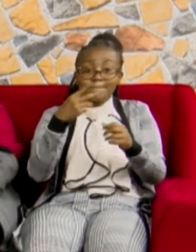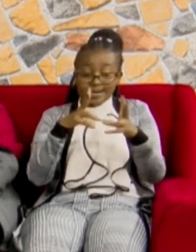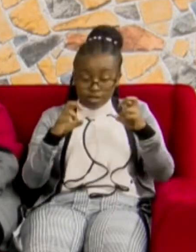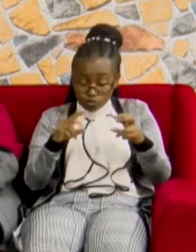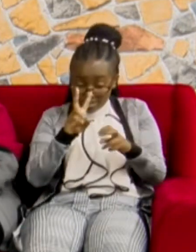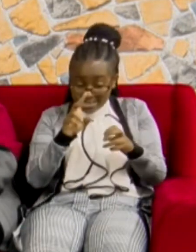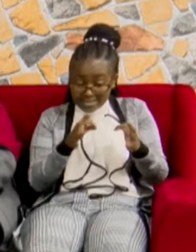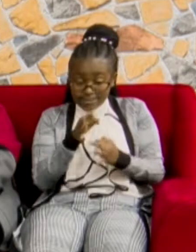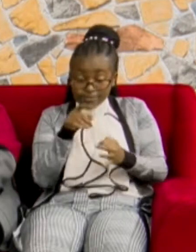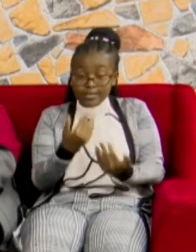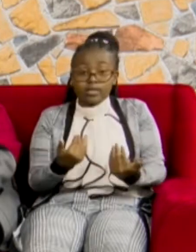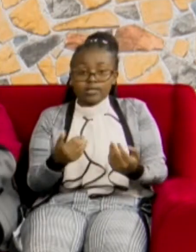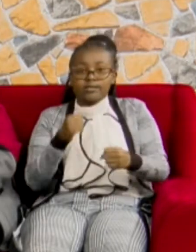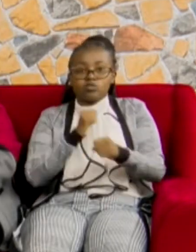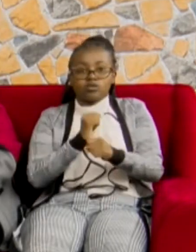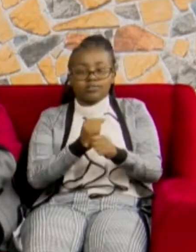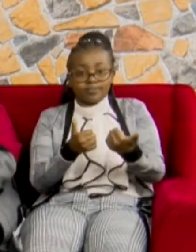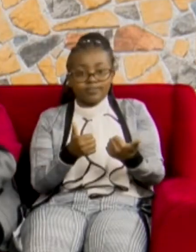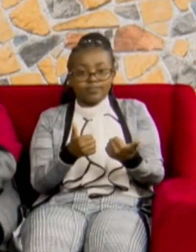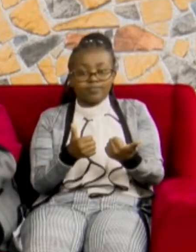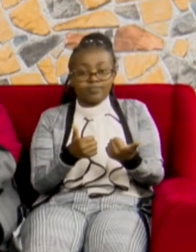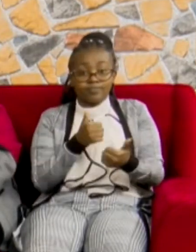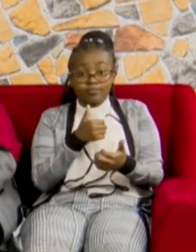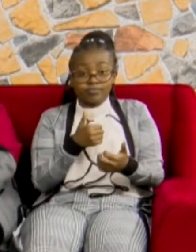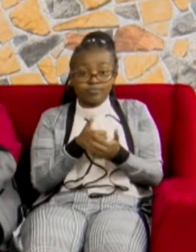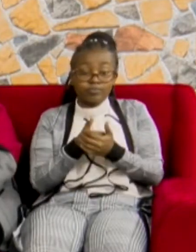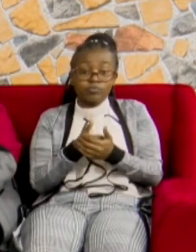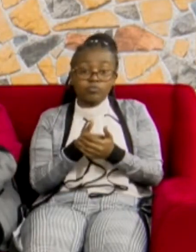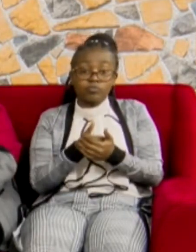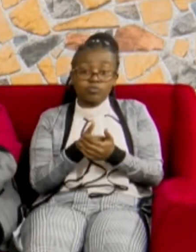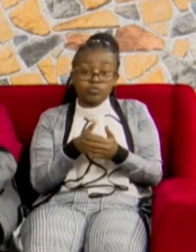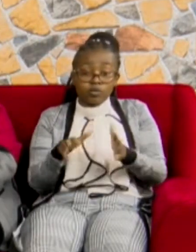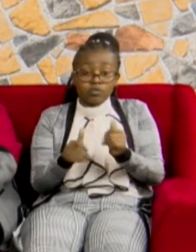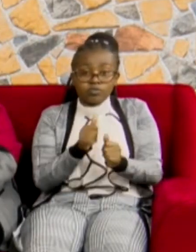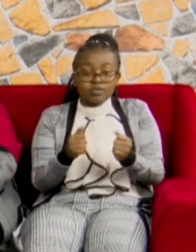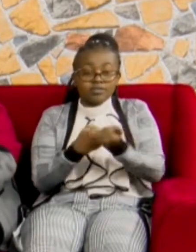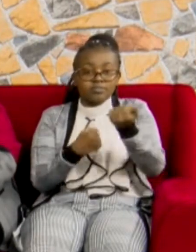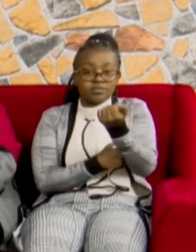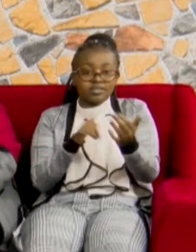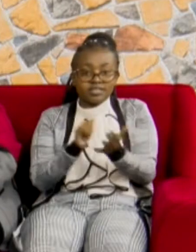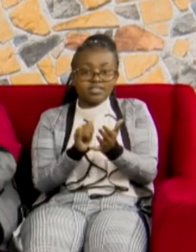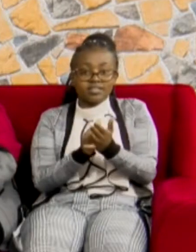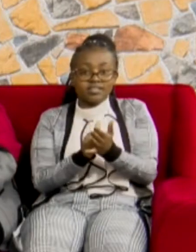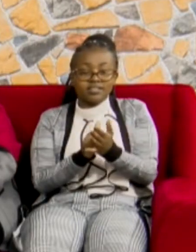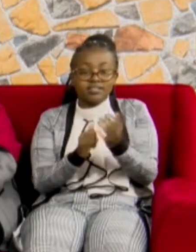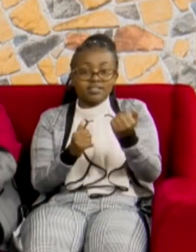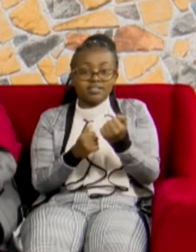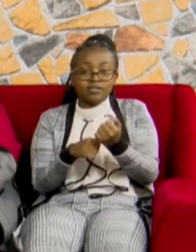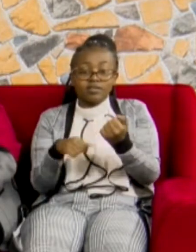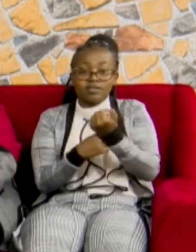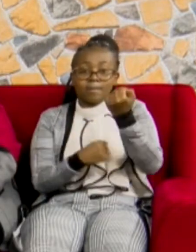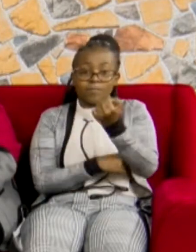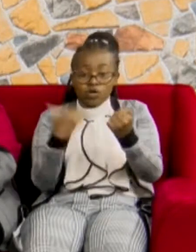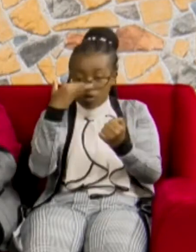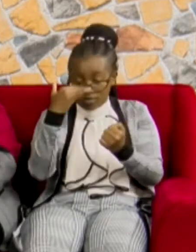if they have intellectual disability, there are ways that we support that, as well as support the autism